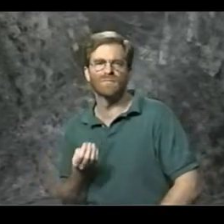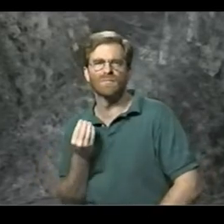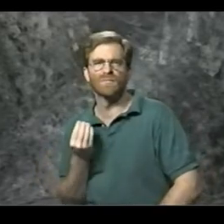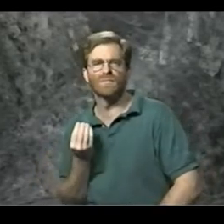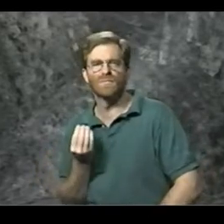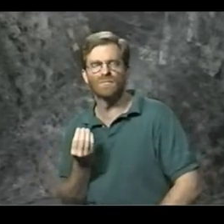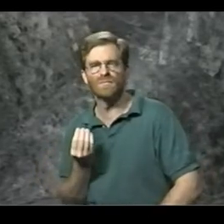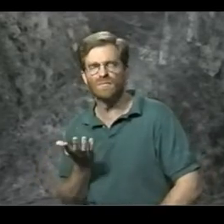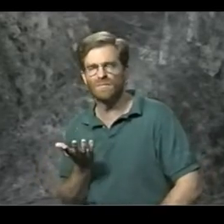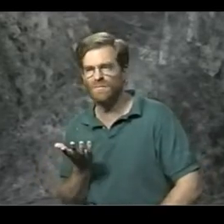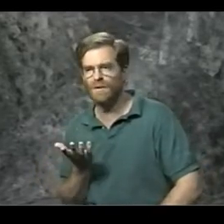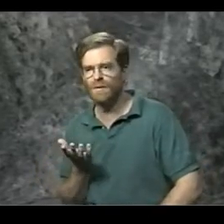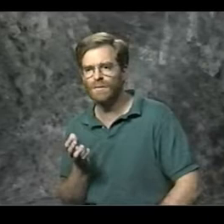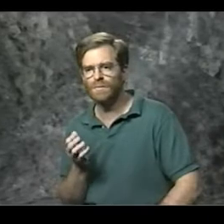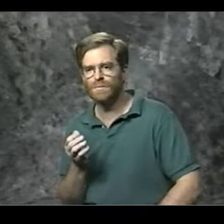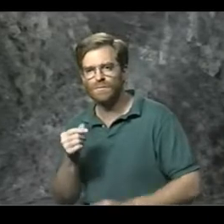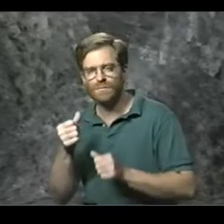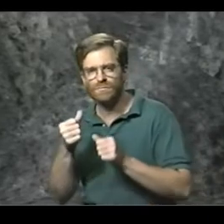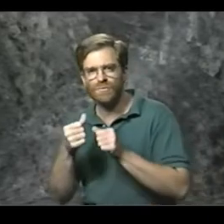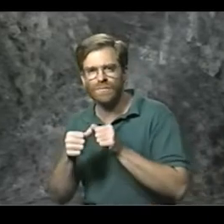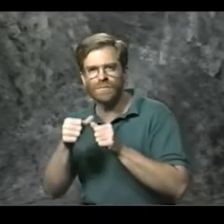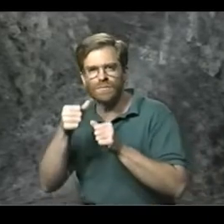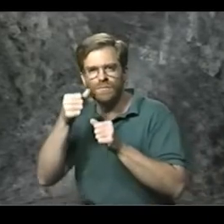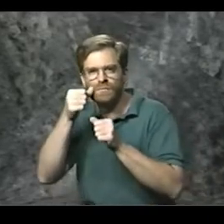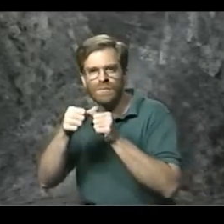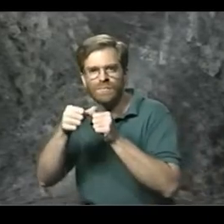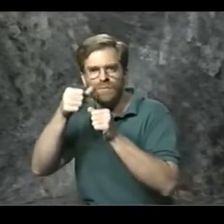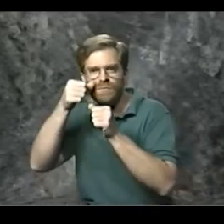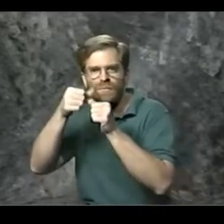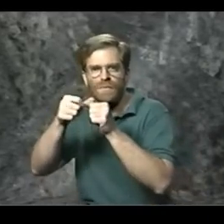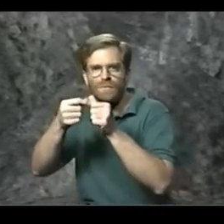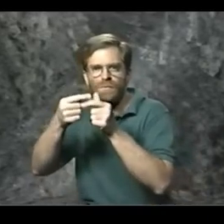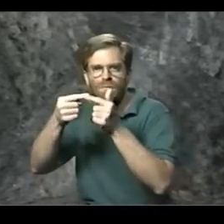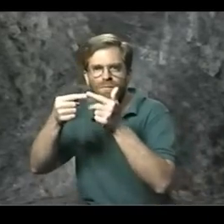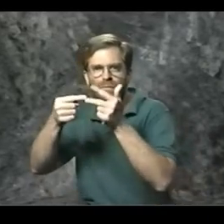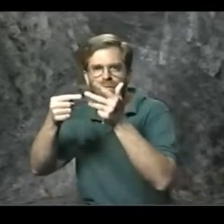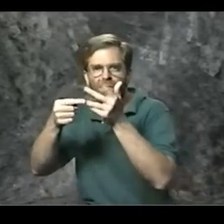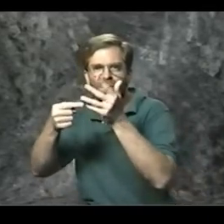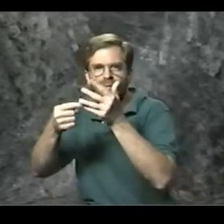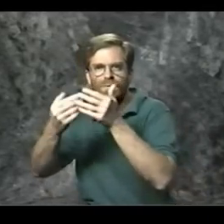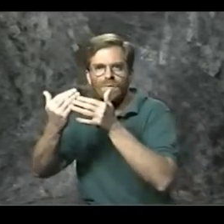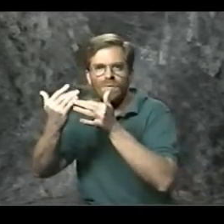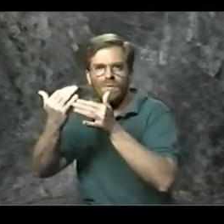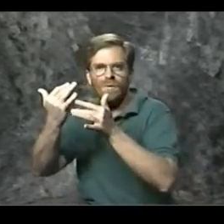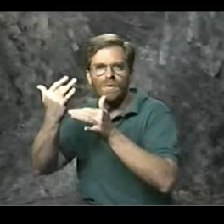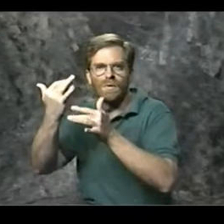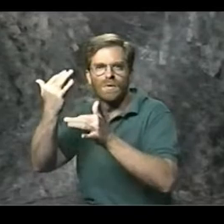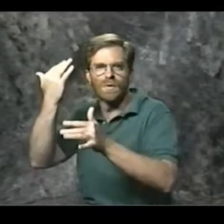this person sitting next to me. Then later on, I kind of started evaluating my attitude, my